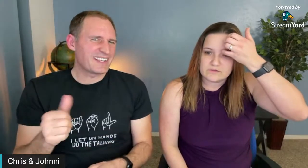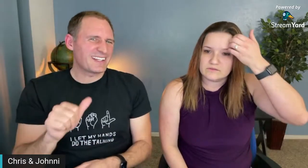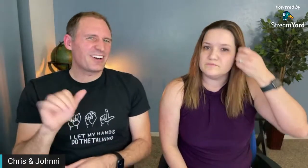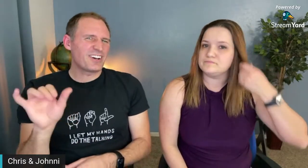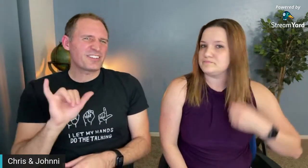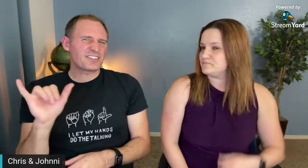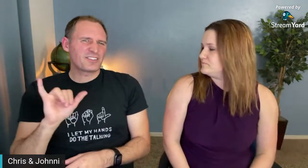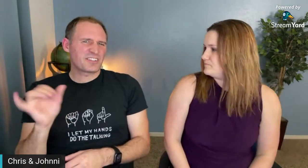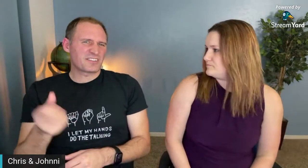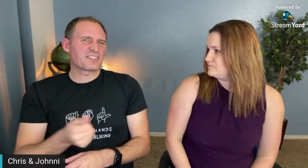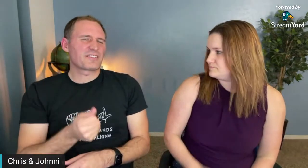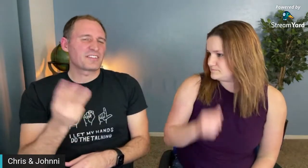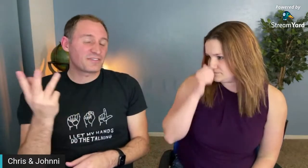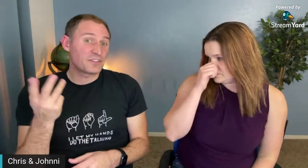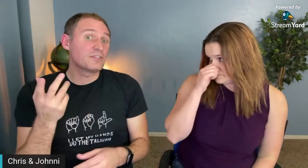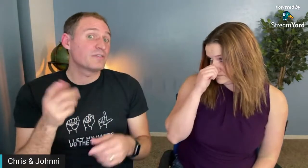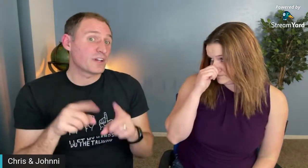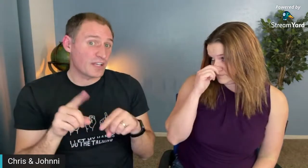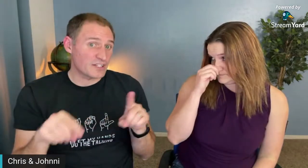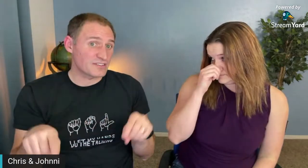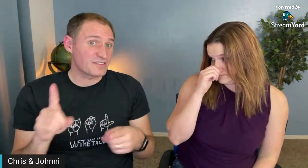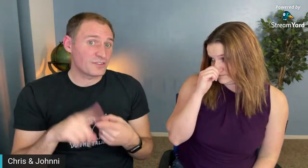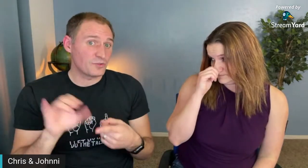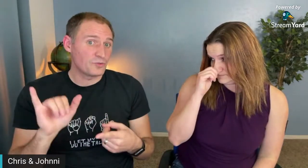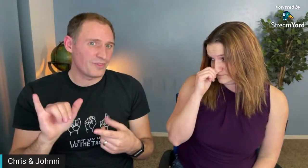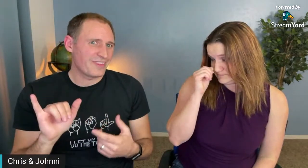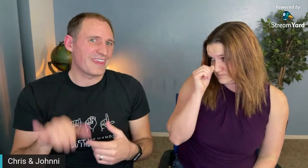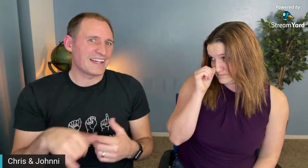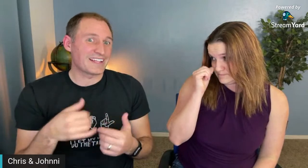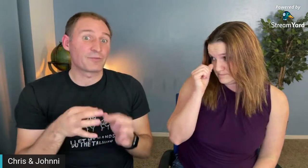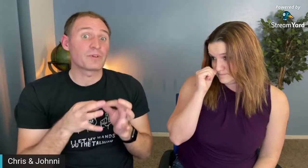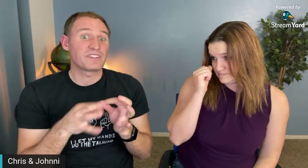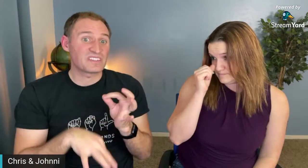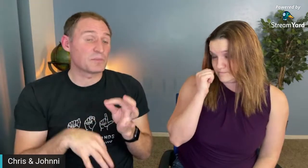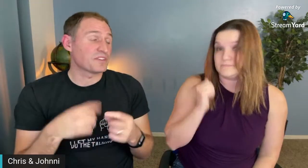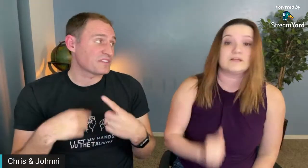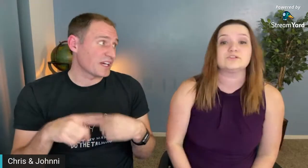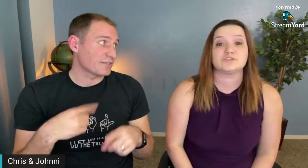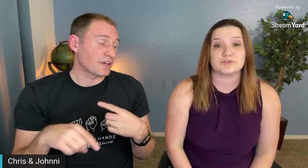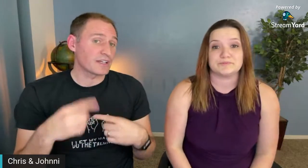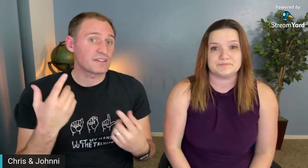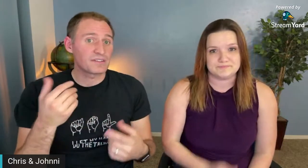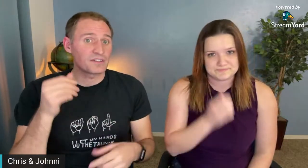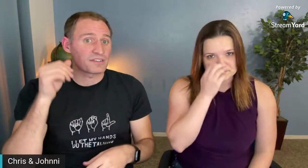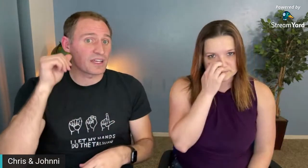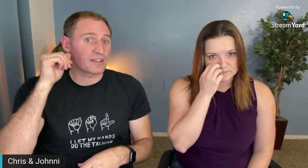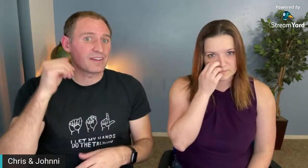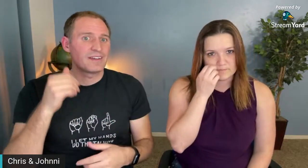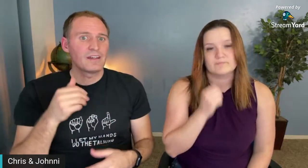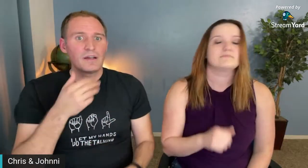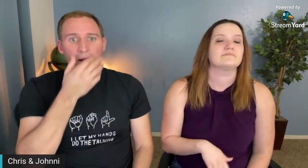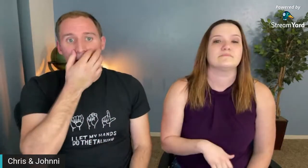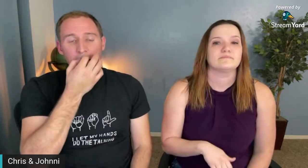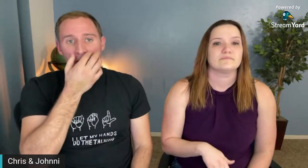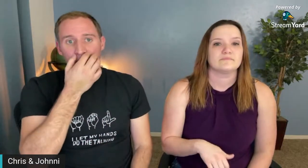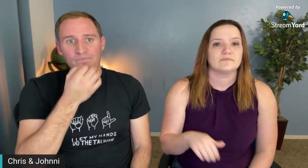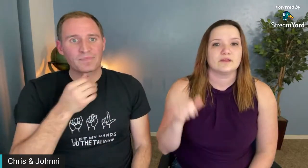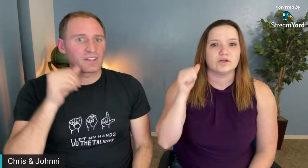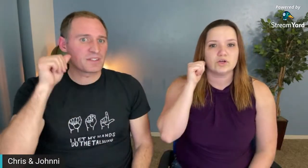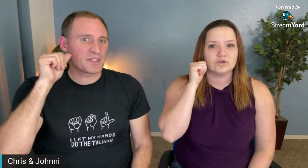And also too, because there's few variations to that, like really simple signs, right? Because there's like sometimes